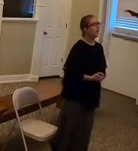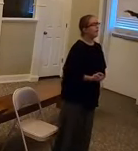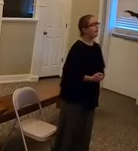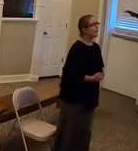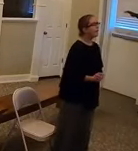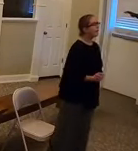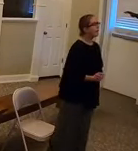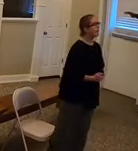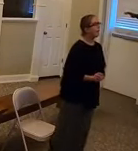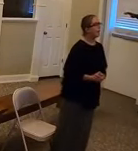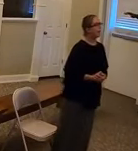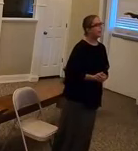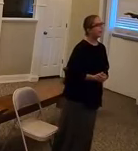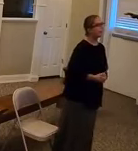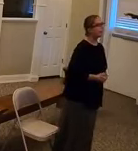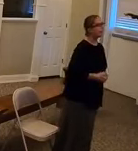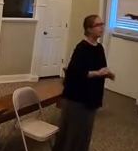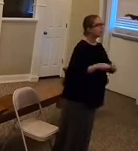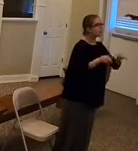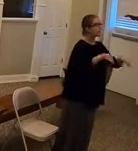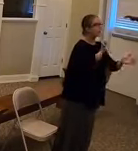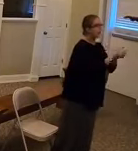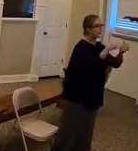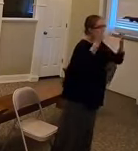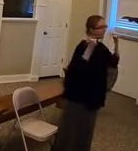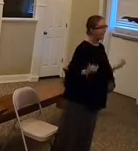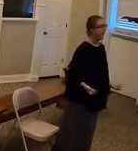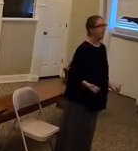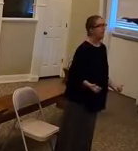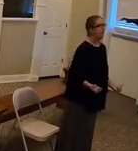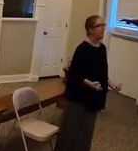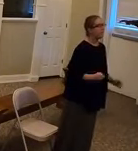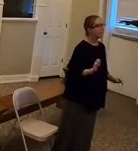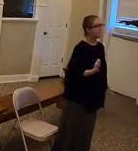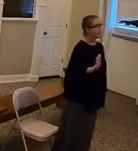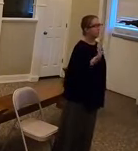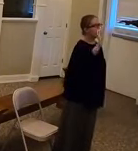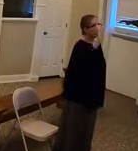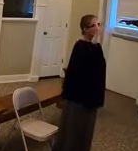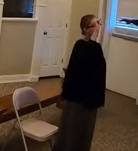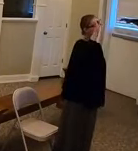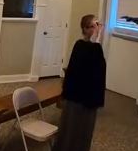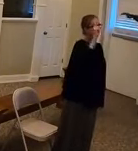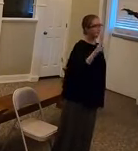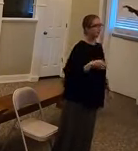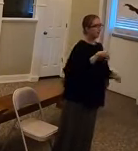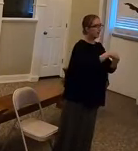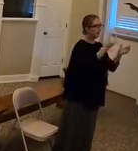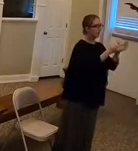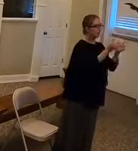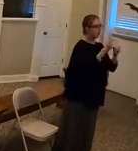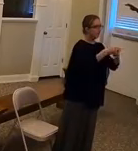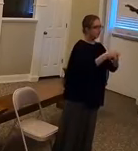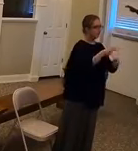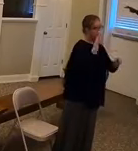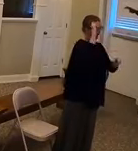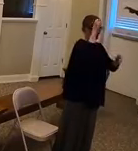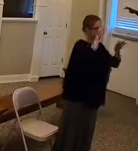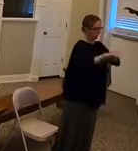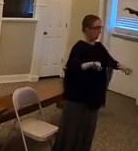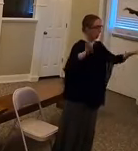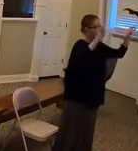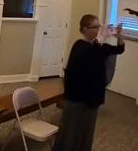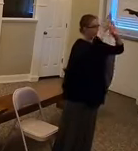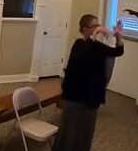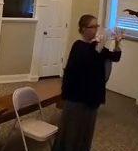Jesus, Jesus. Oh, let's do that right now. Hallelujah. Let's exalt Him. In Jesus' name, He's worthy of all